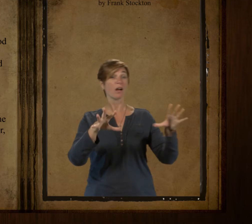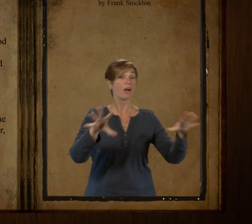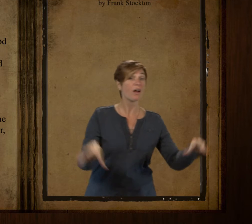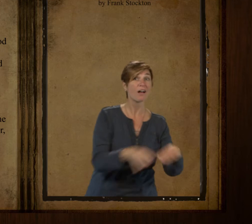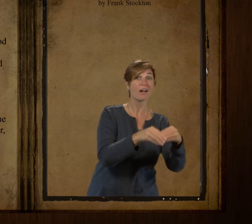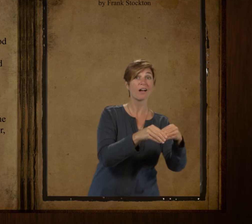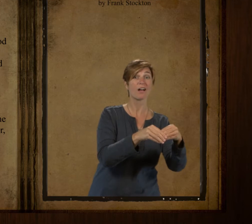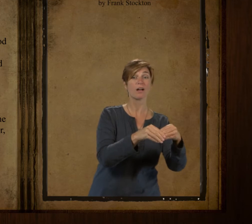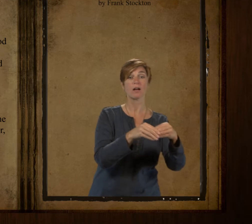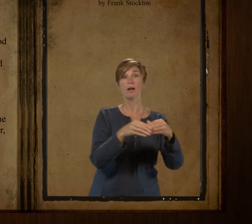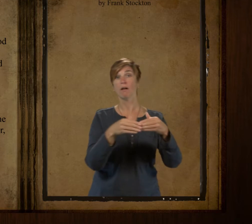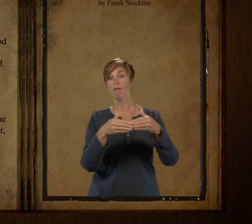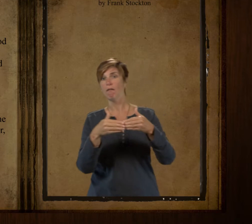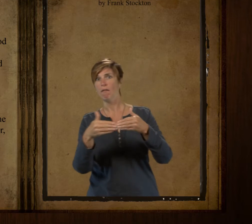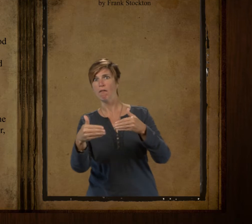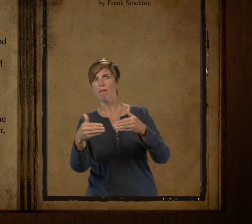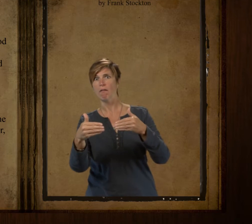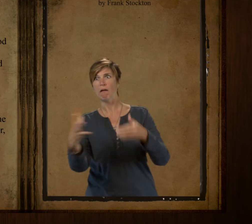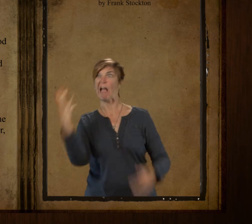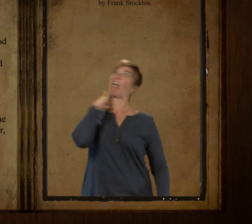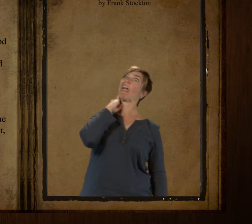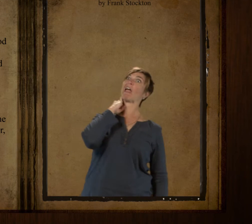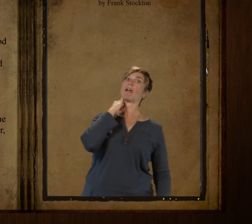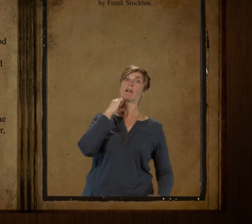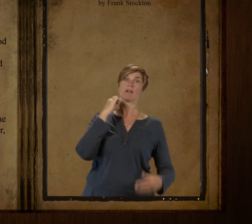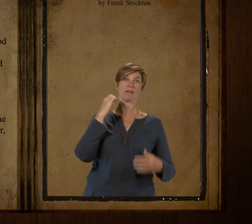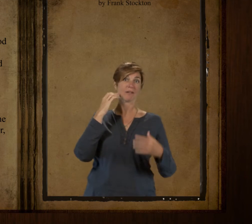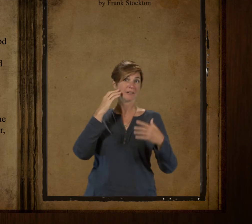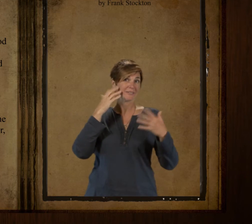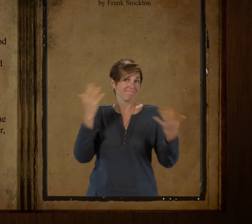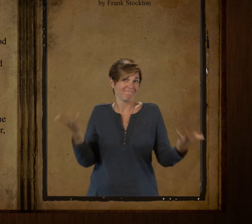on some out of the other.